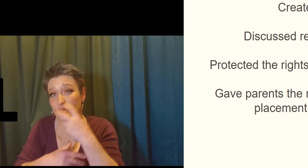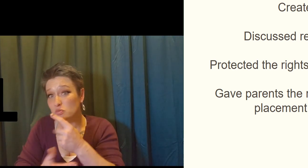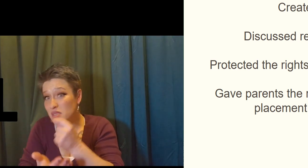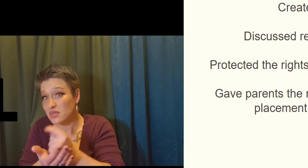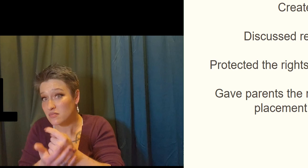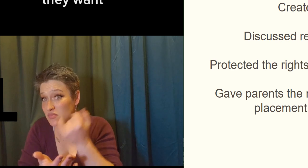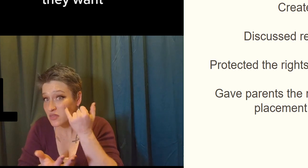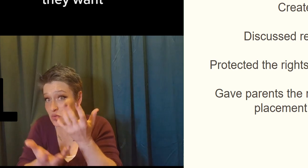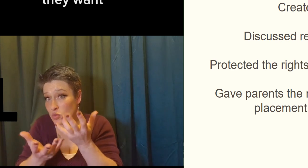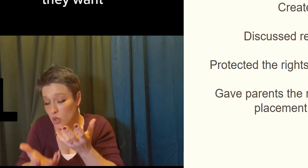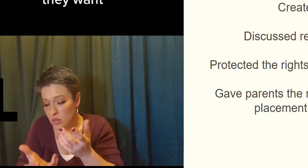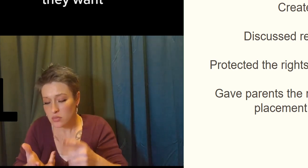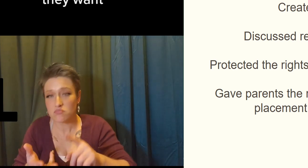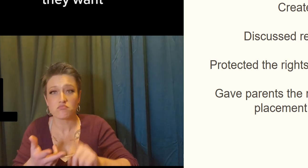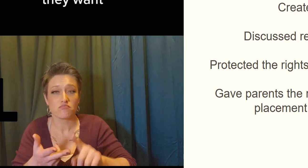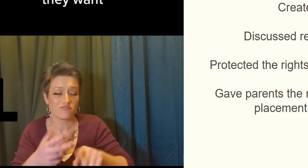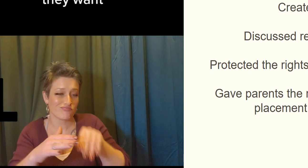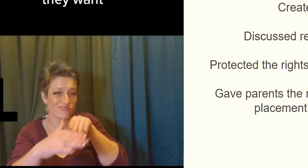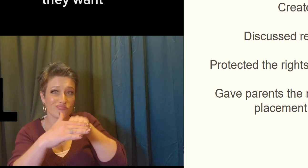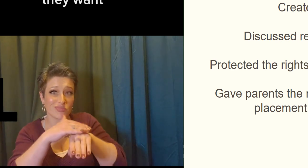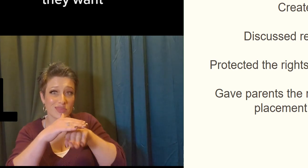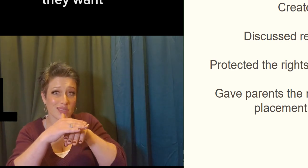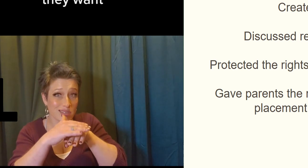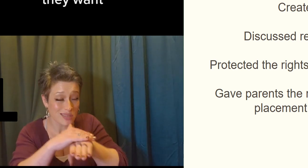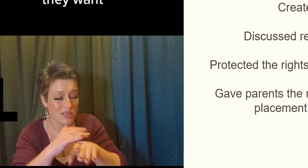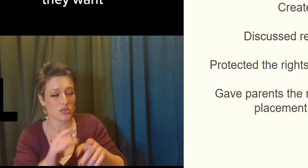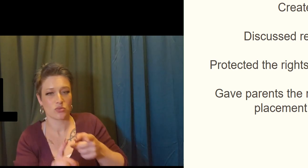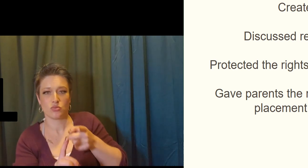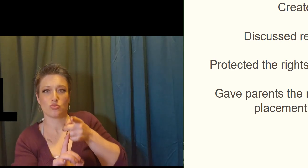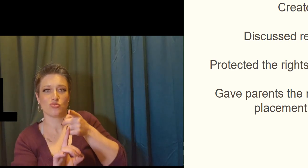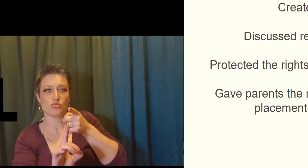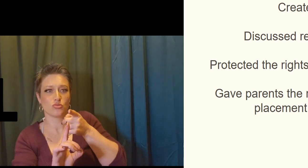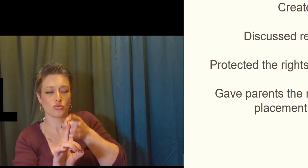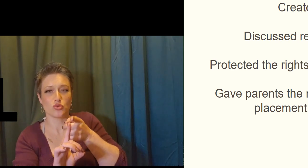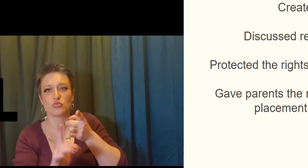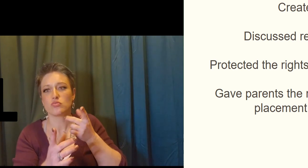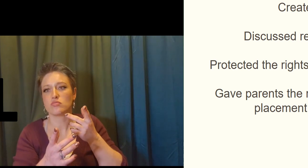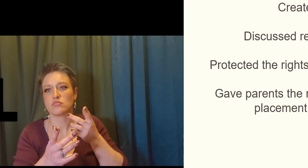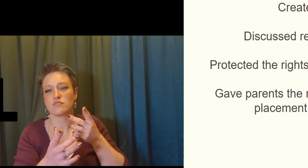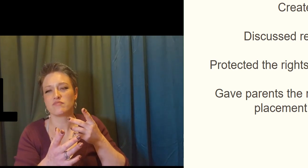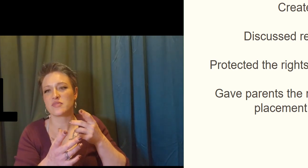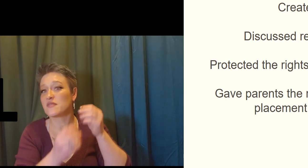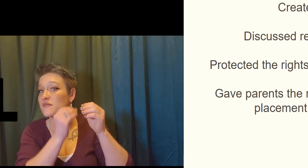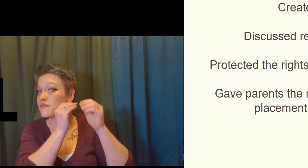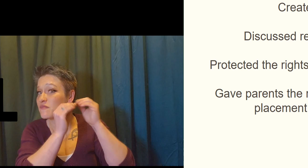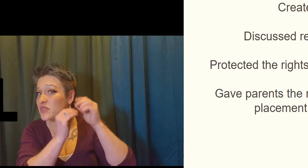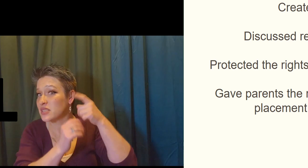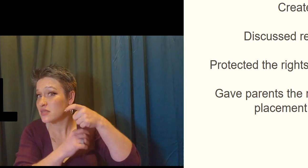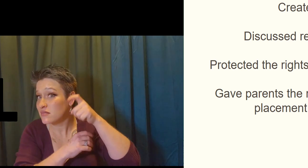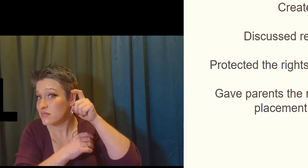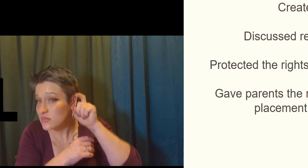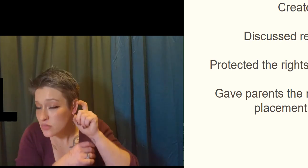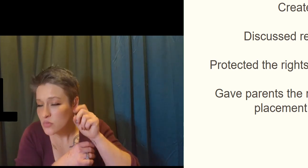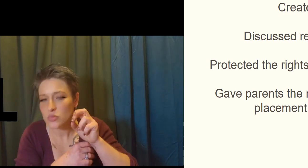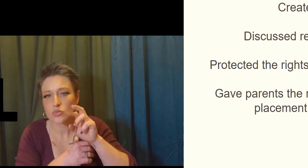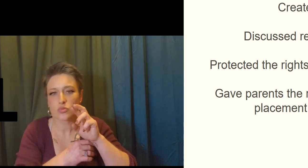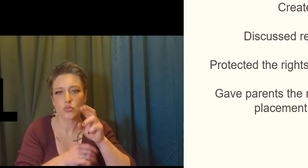lot. Or it means speech therapy if they want, or it can mean access to